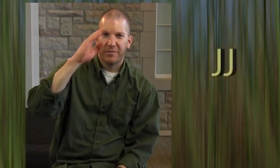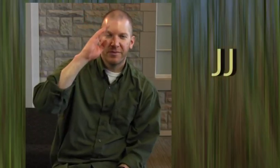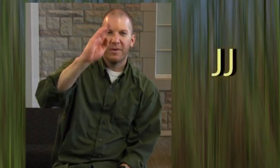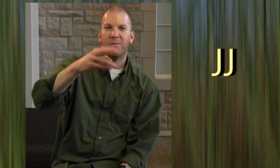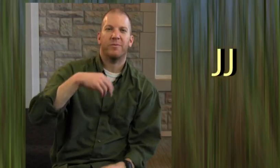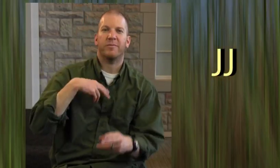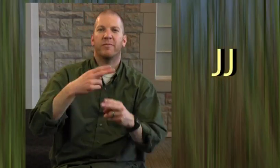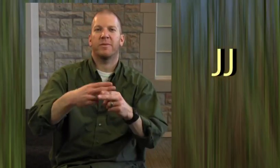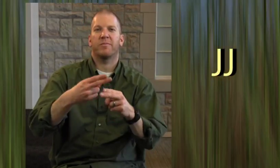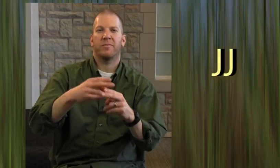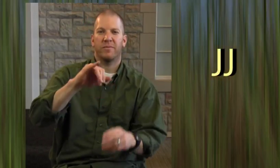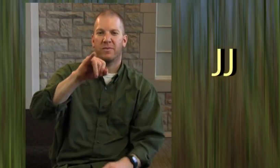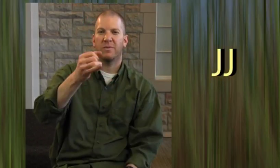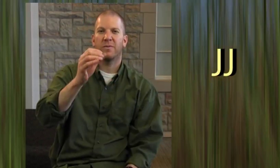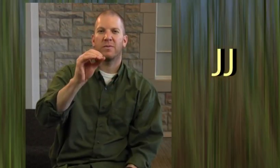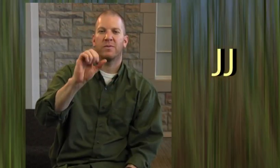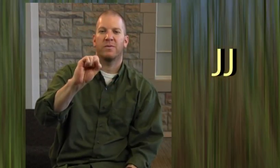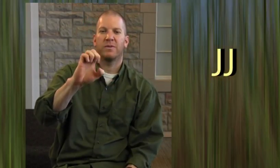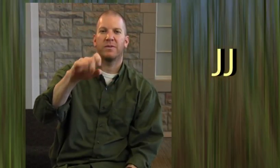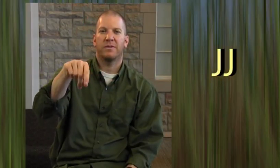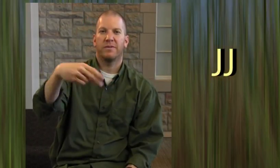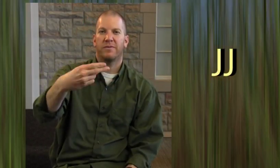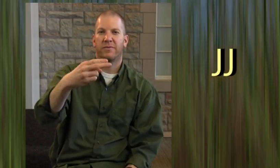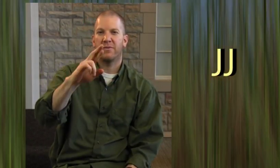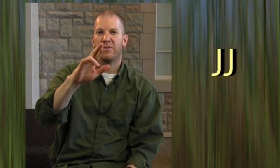Hello. I am Joseph Ryan. I go by JJ.